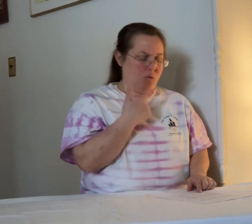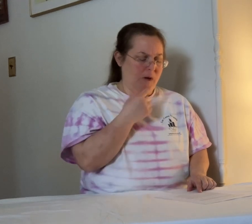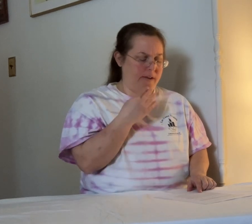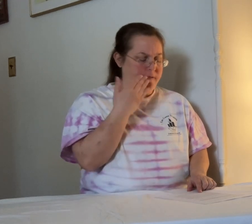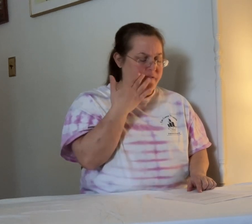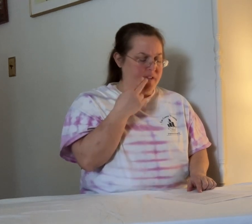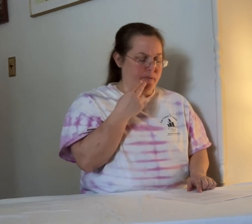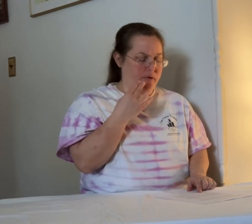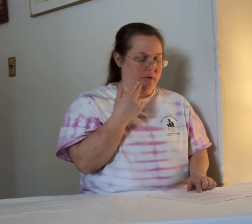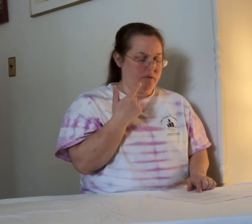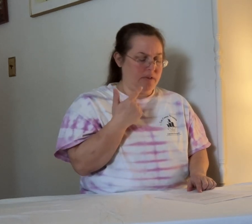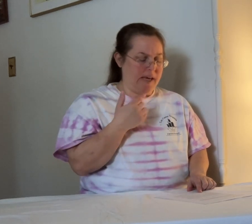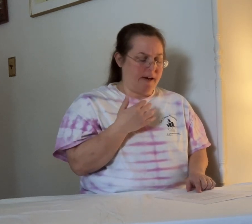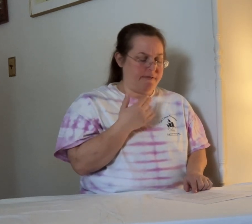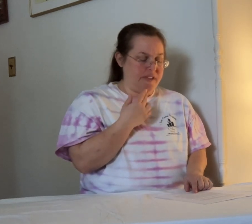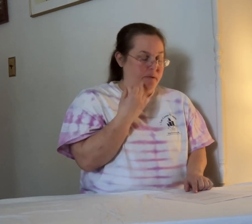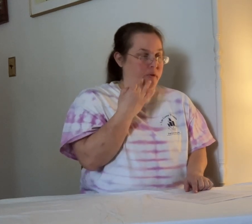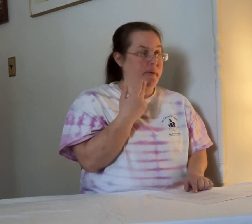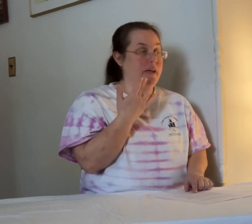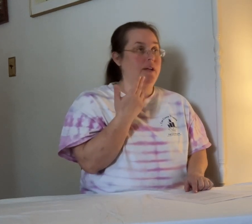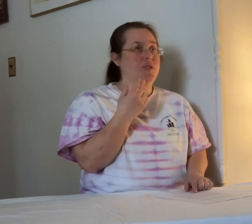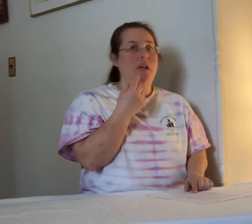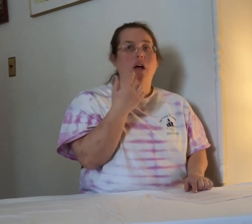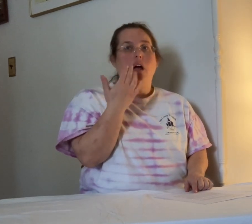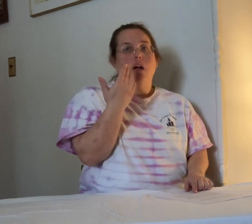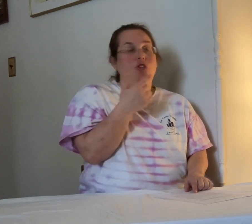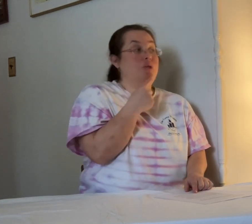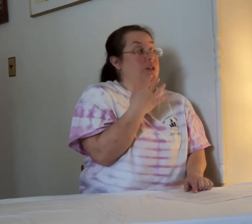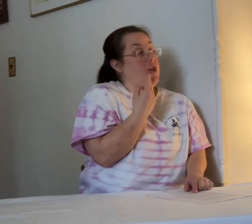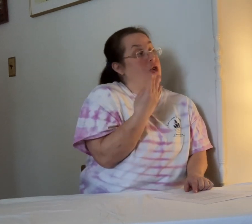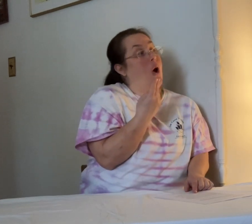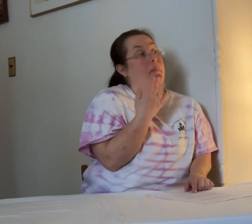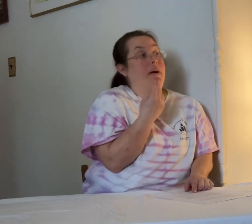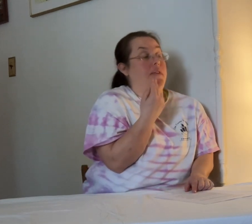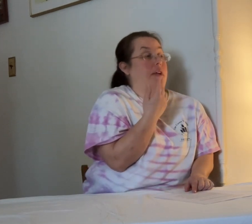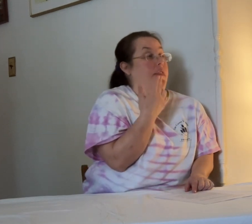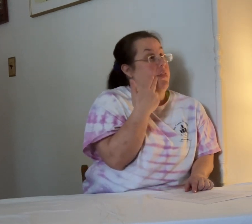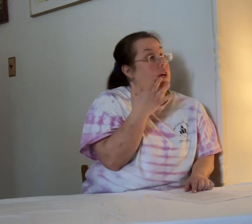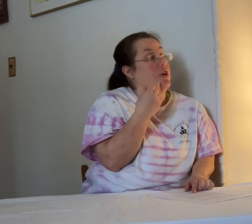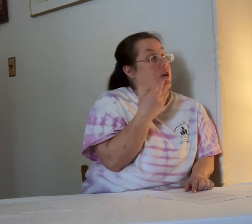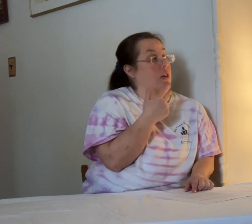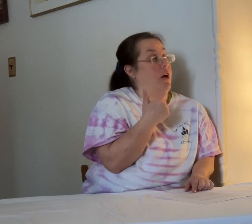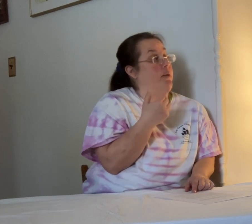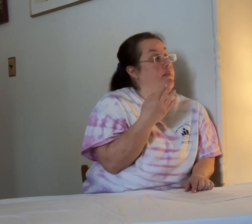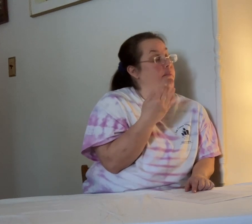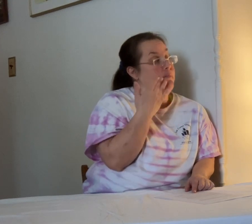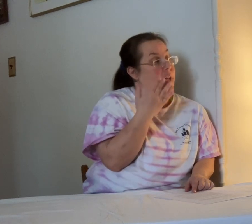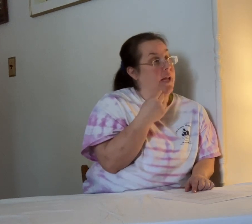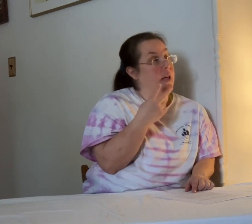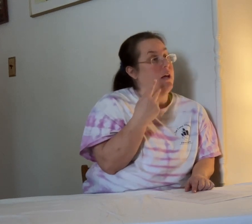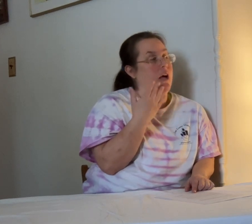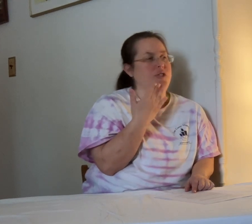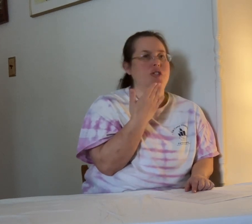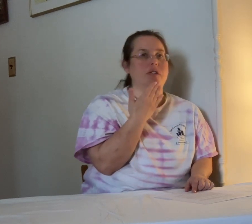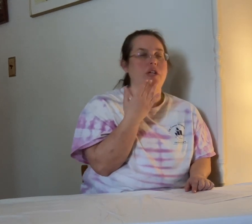When feasible. Yeah, feasible, because you didn't know about the theater club meeting